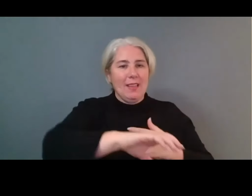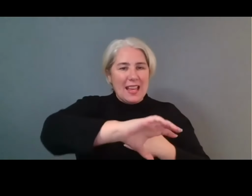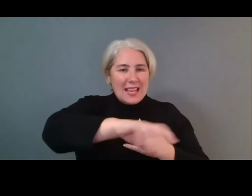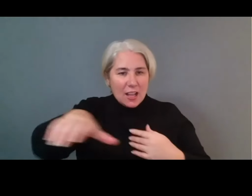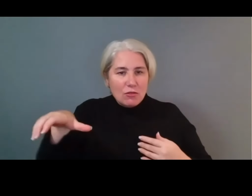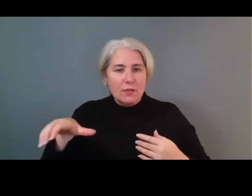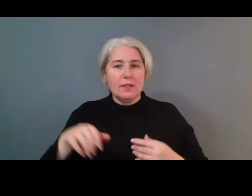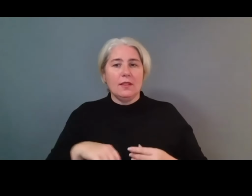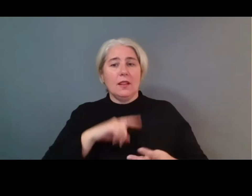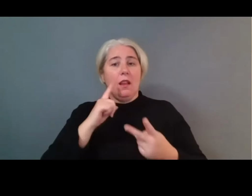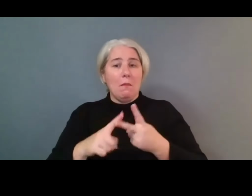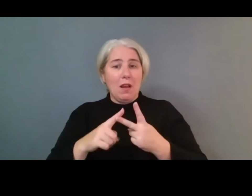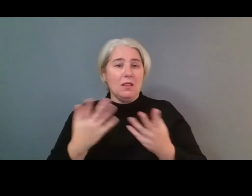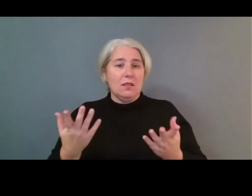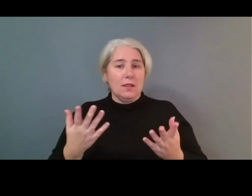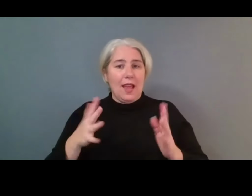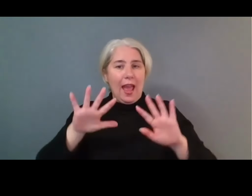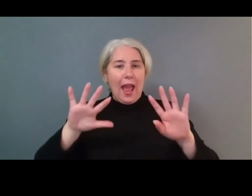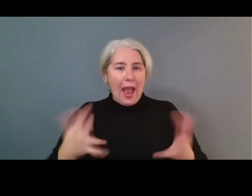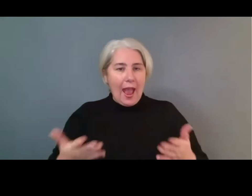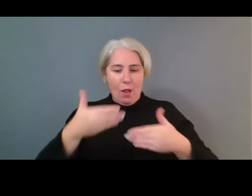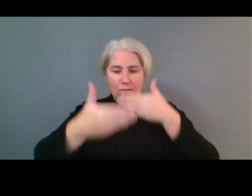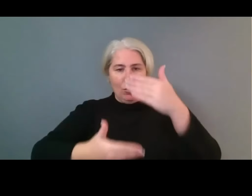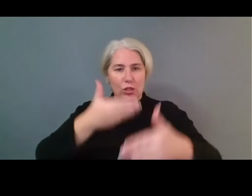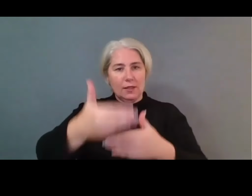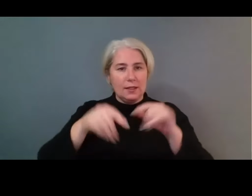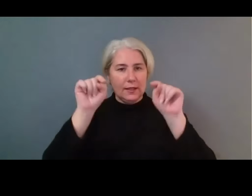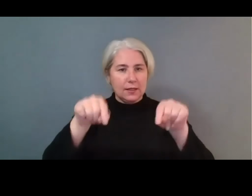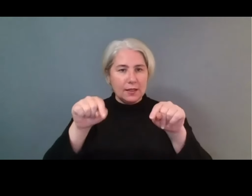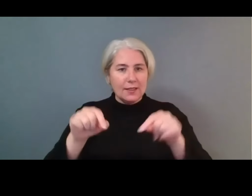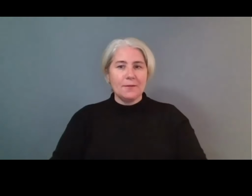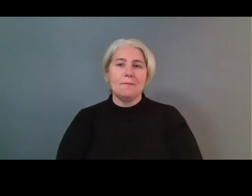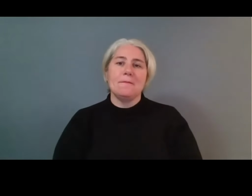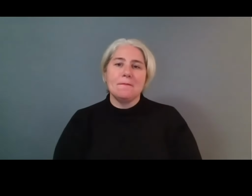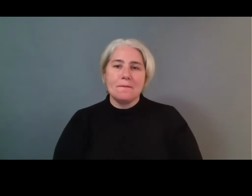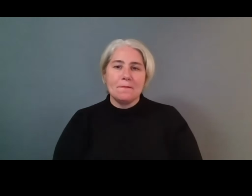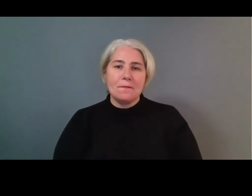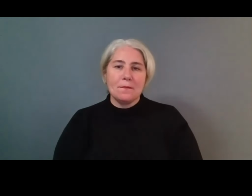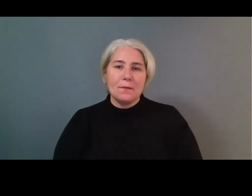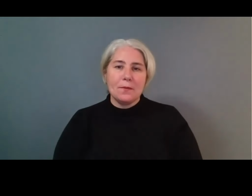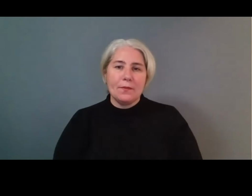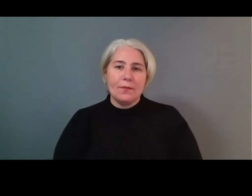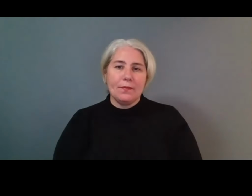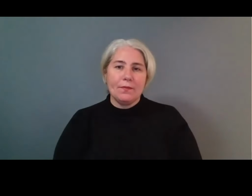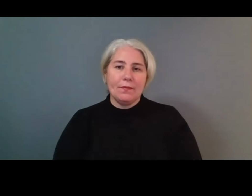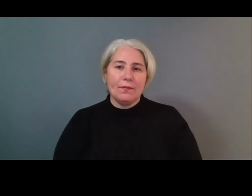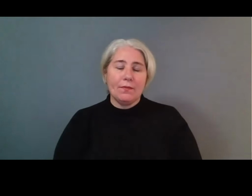also the overall process and the process of later on commenting on the